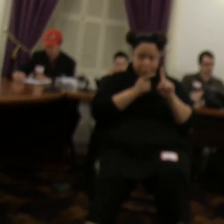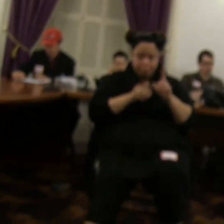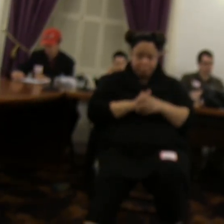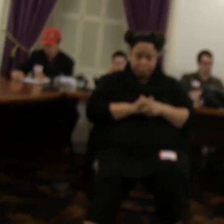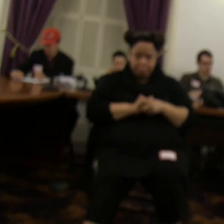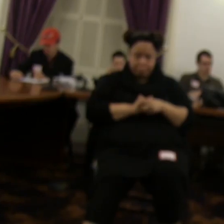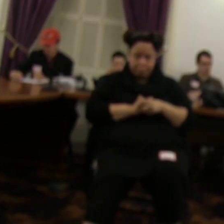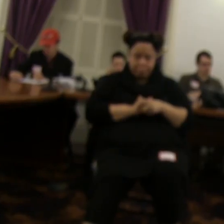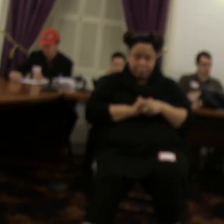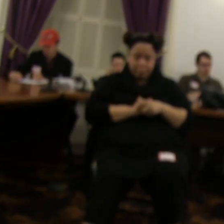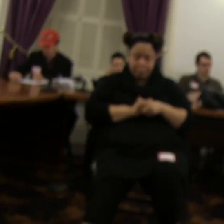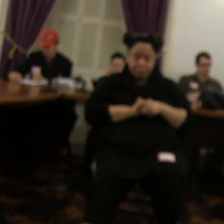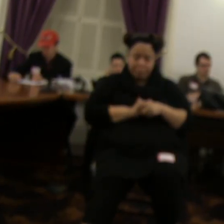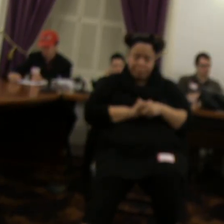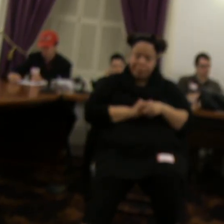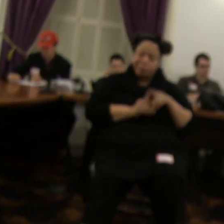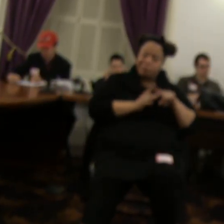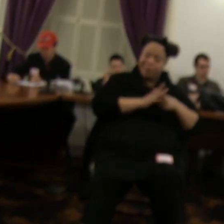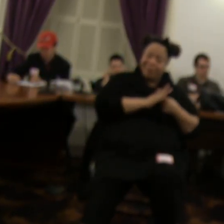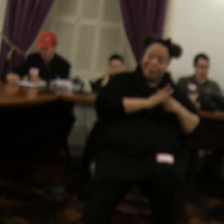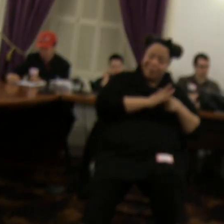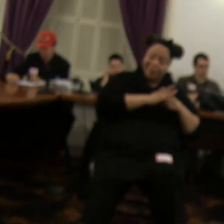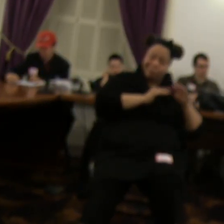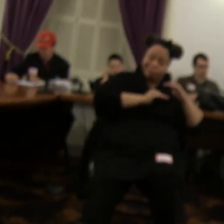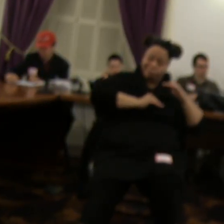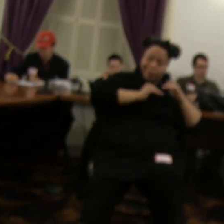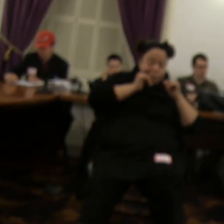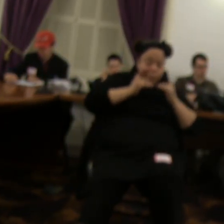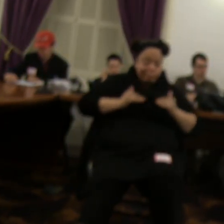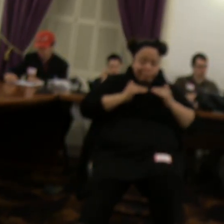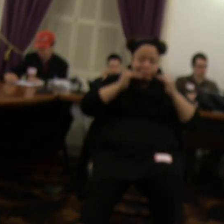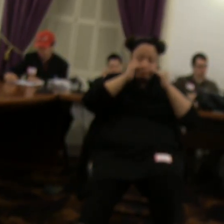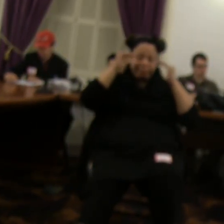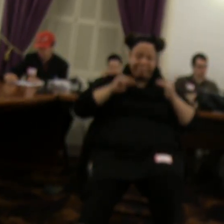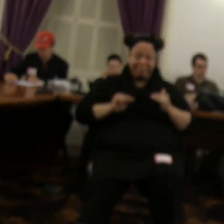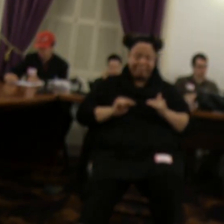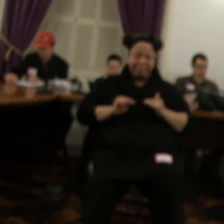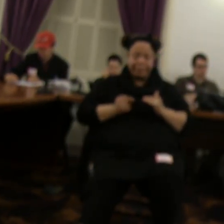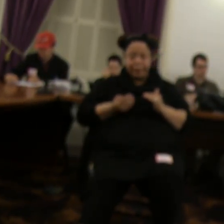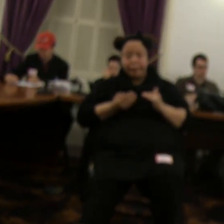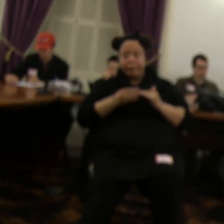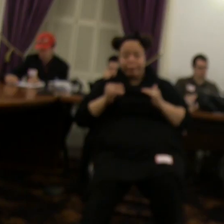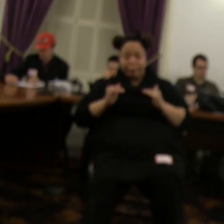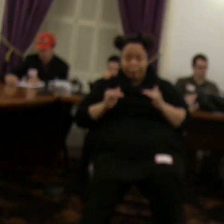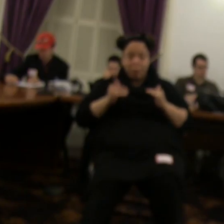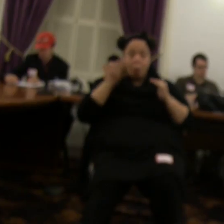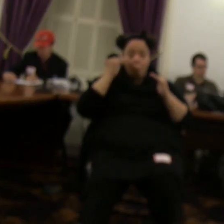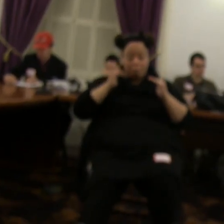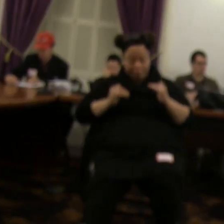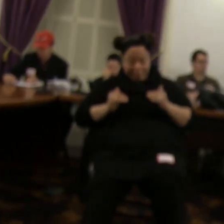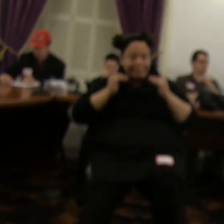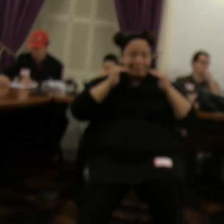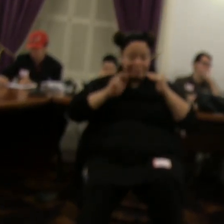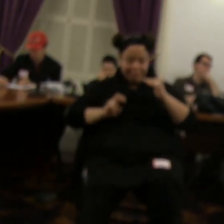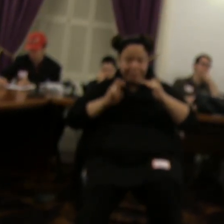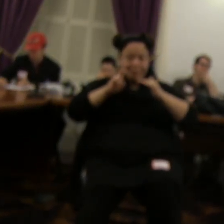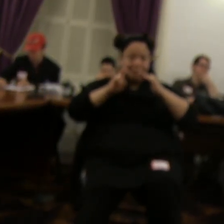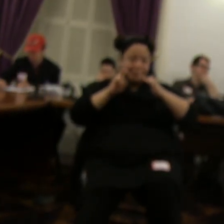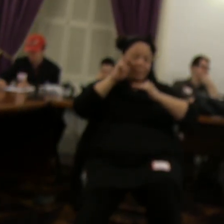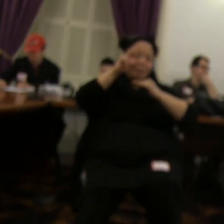the specialized service agencies could have a wage of $14. And that was supposed to be phase